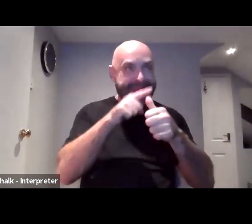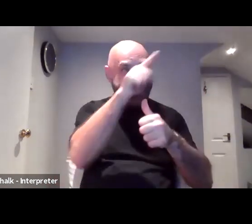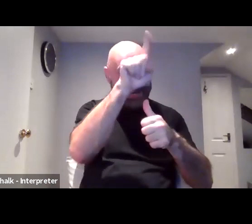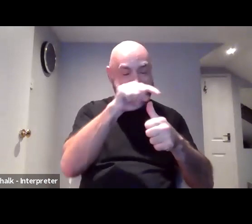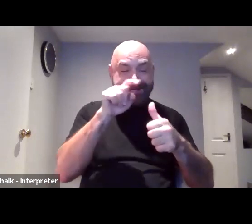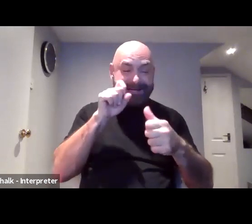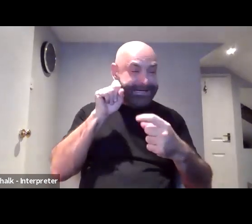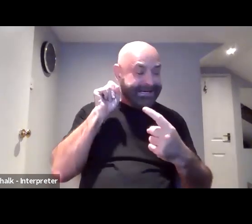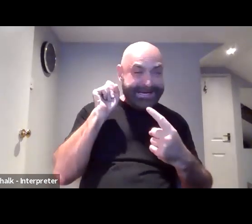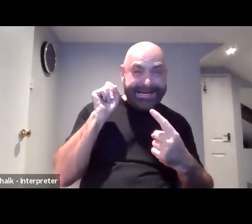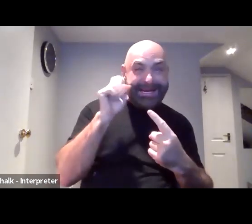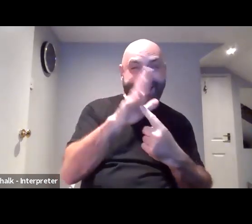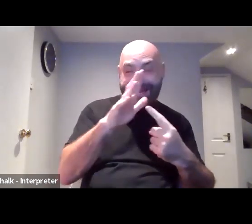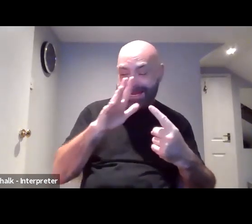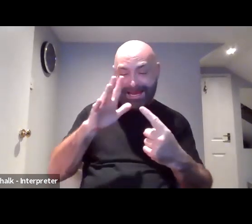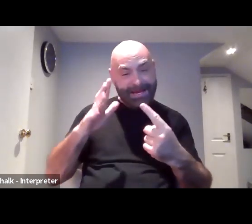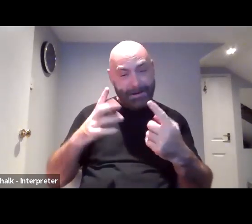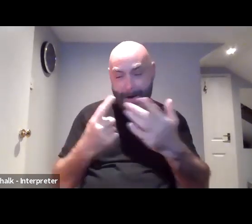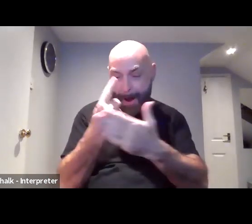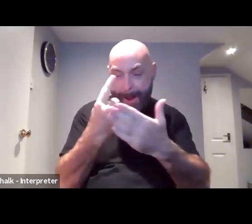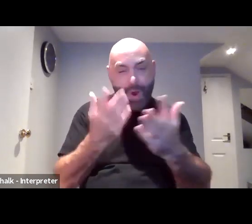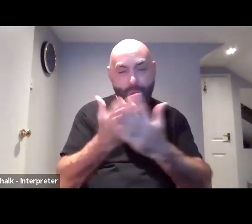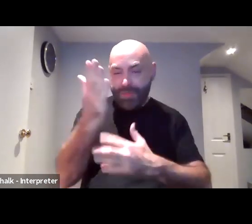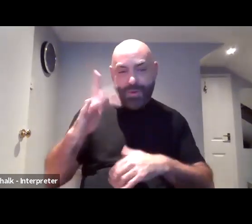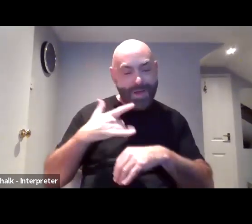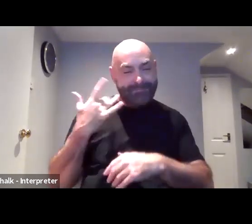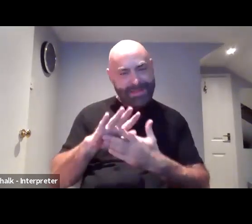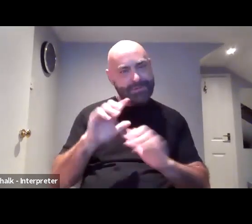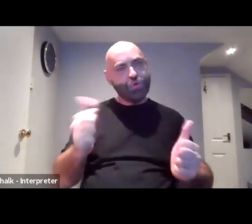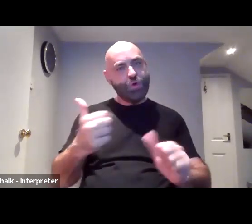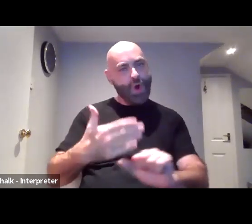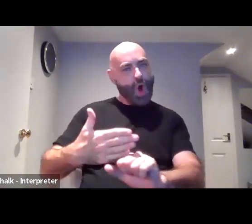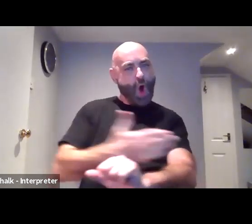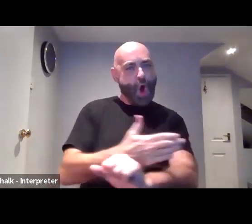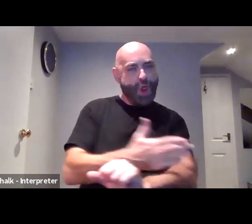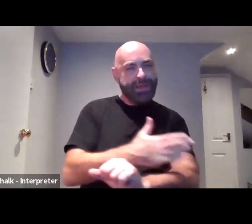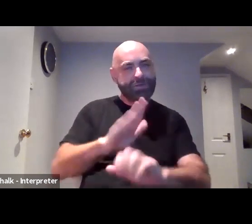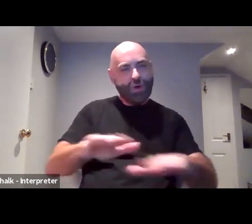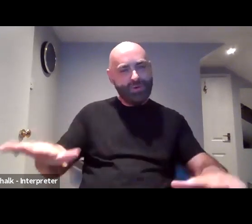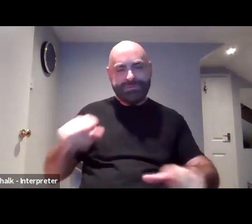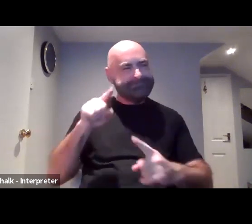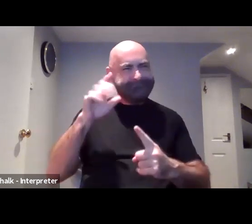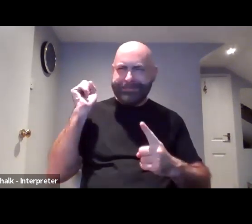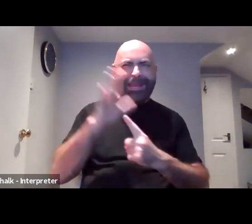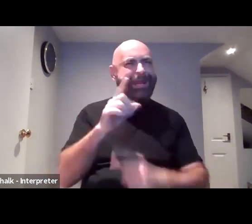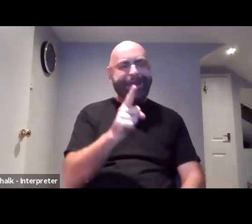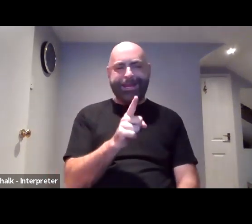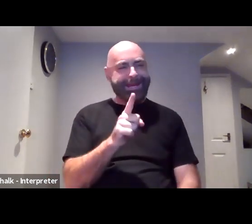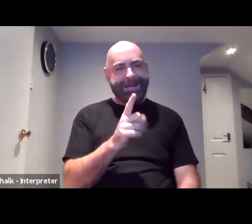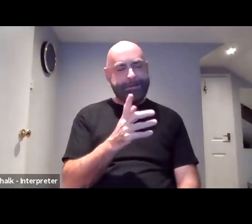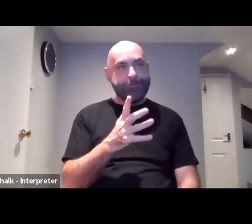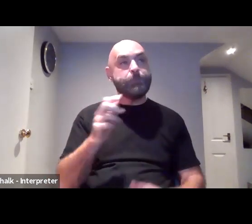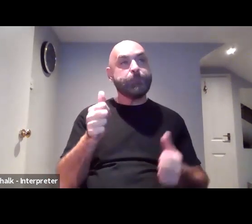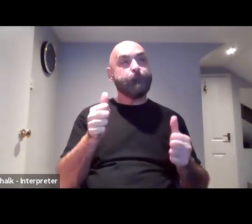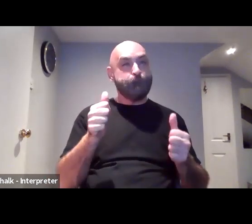inequalities throughout life is good early childhood development. Absolutely key.